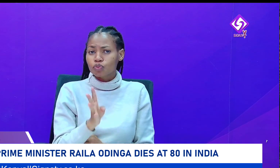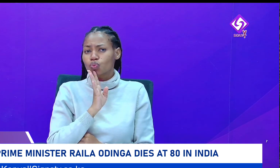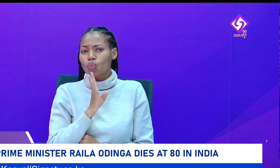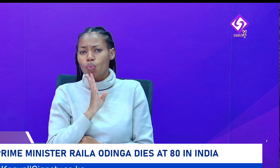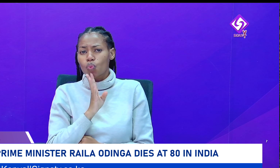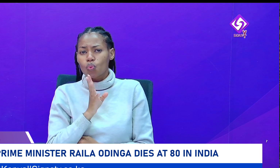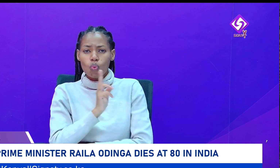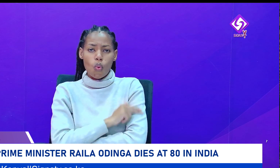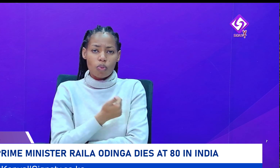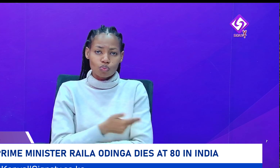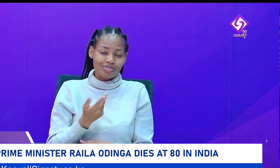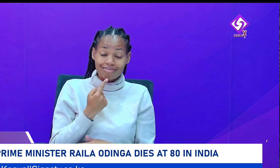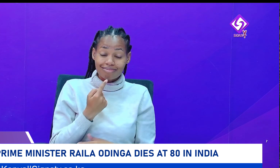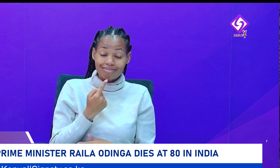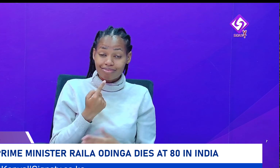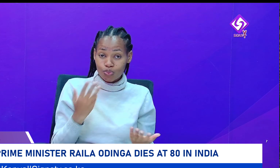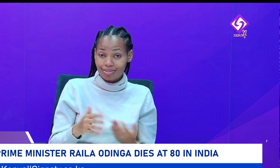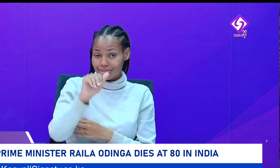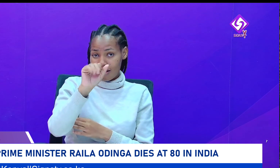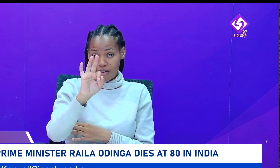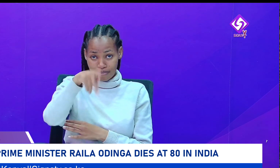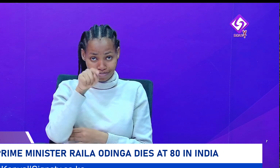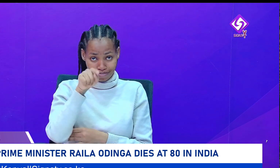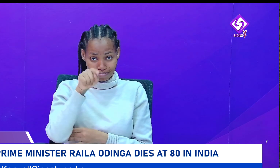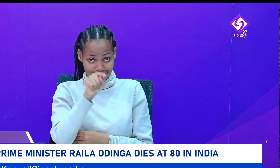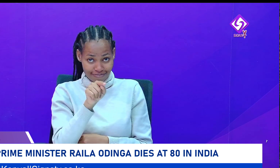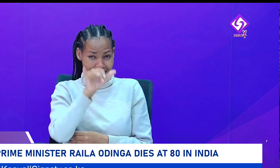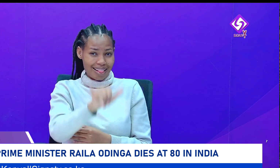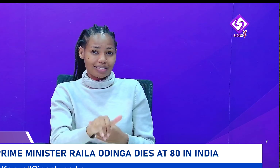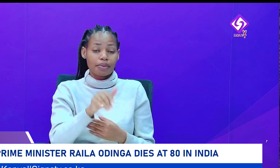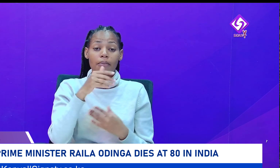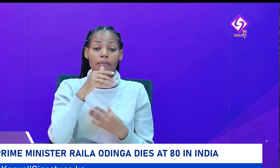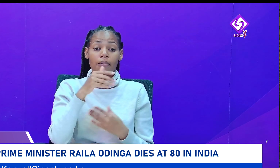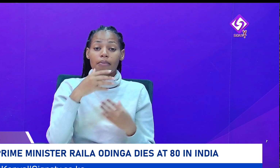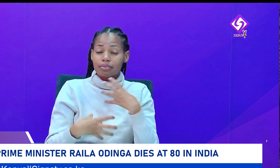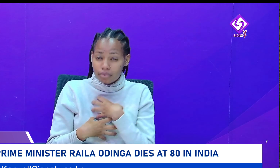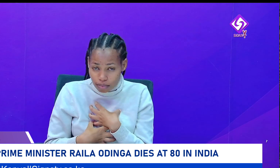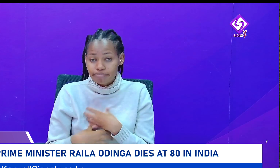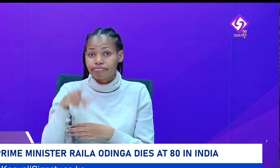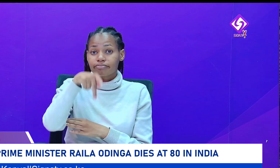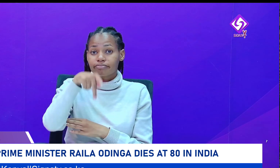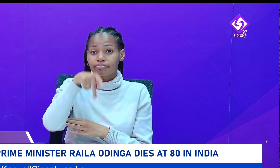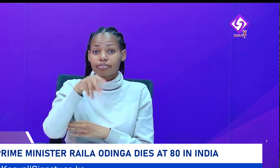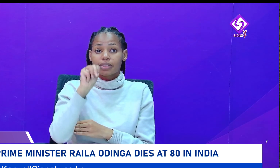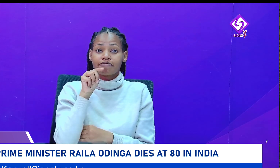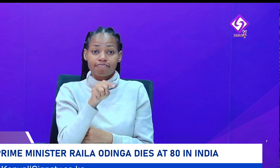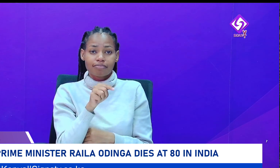A spokesperson for the hospital told AFP that the former Prime Minister experienced